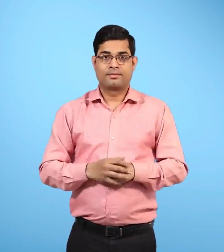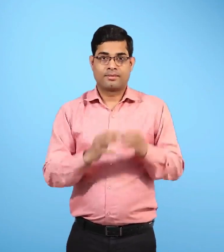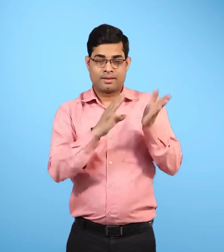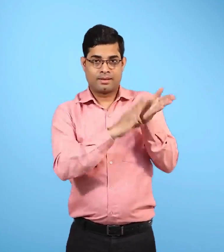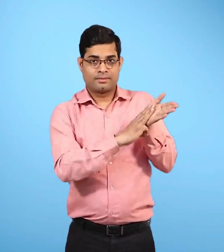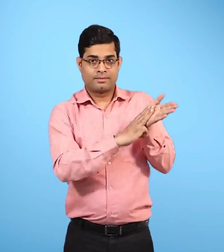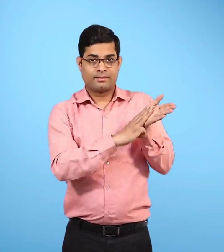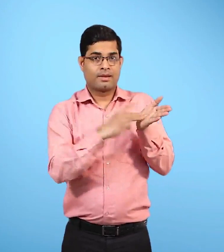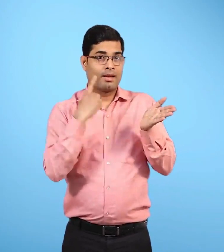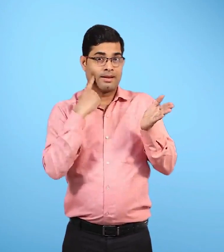Mithila,